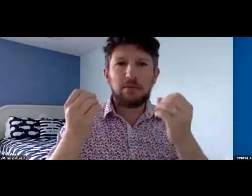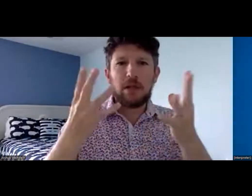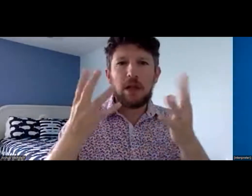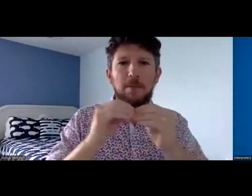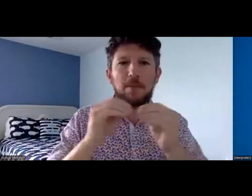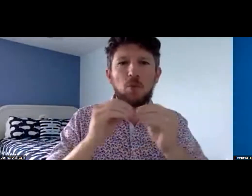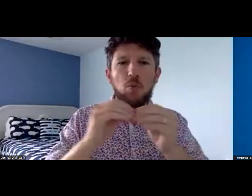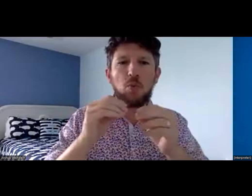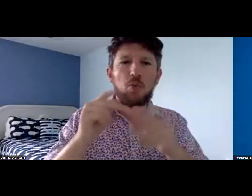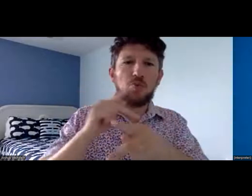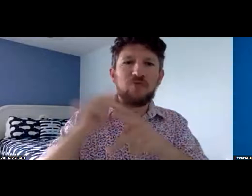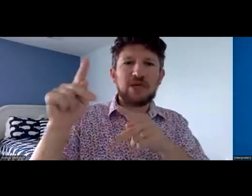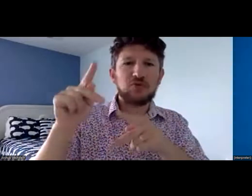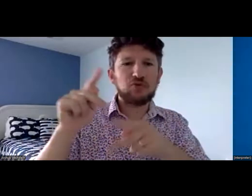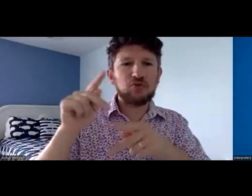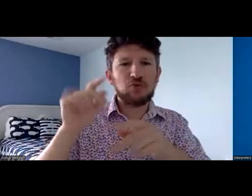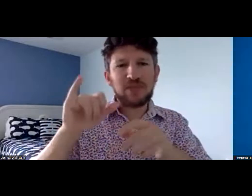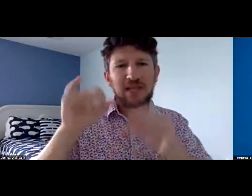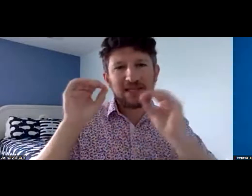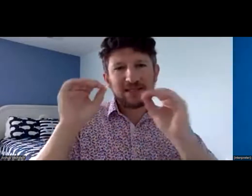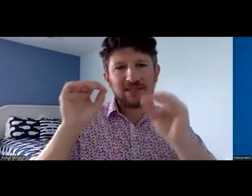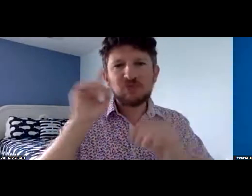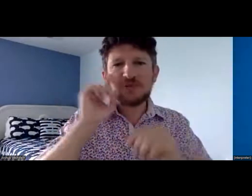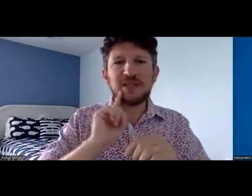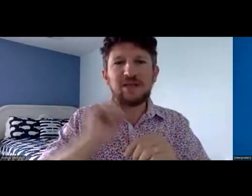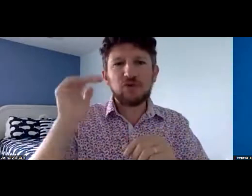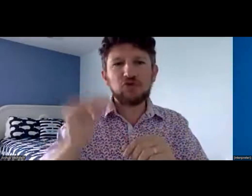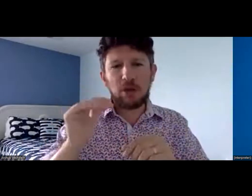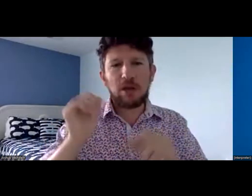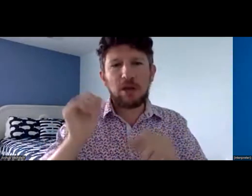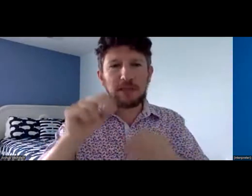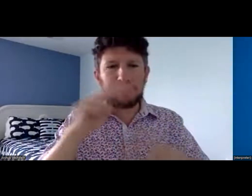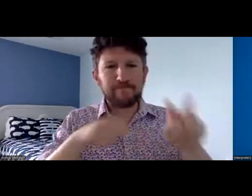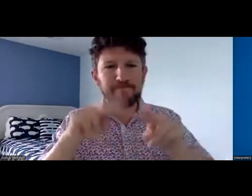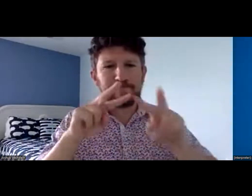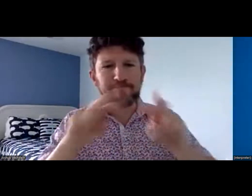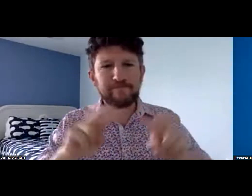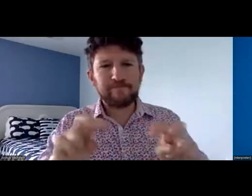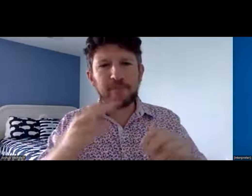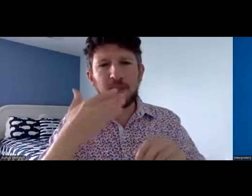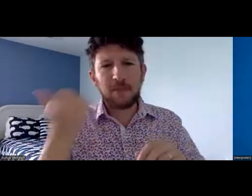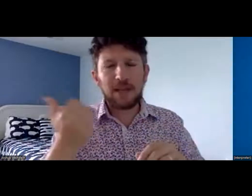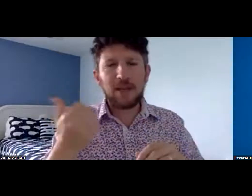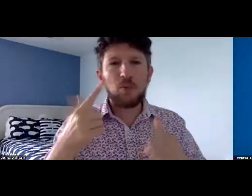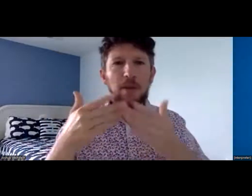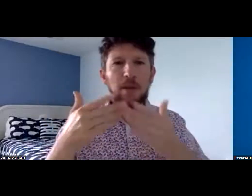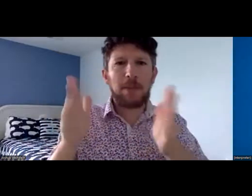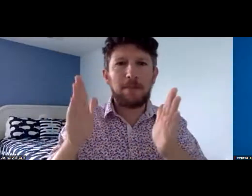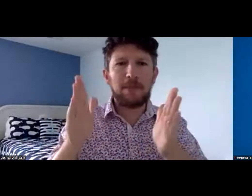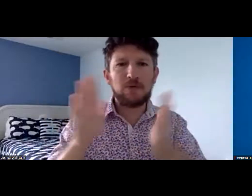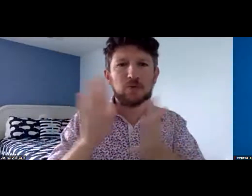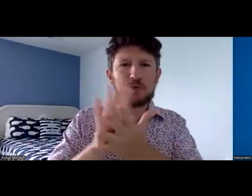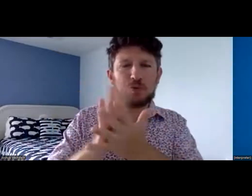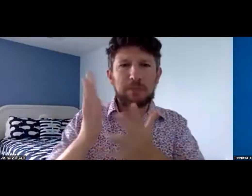cold probes. There's clearly more professional, clearly more